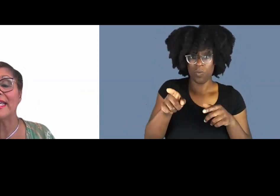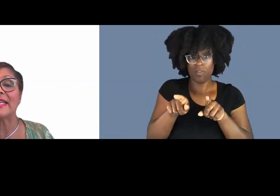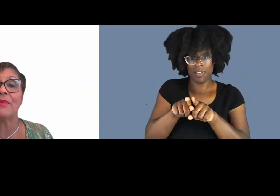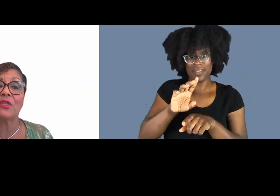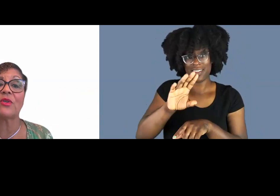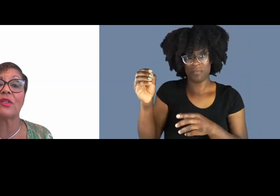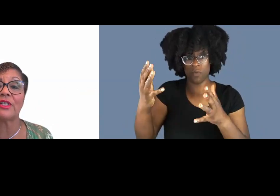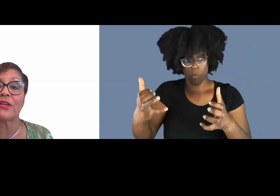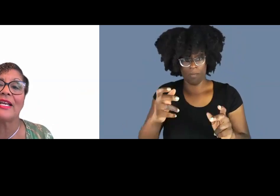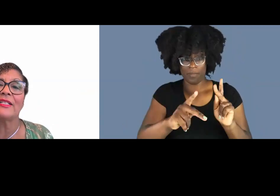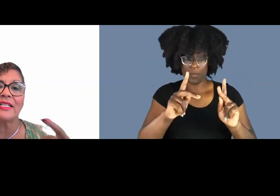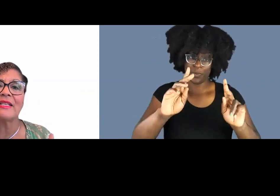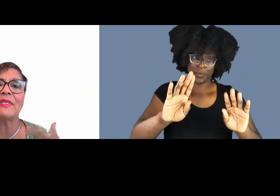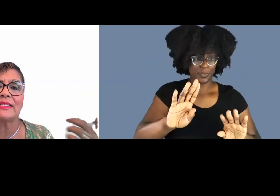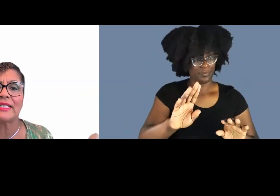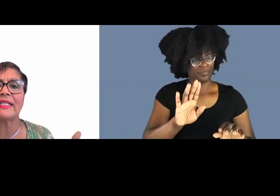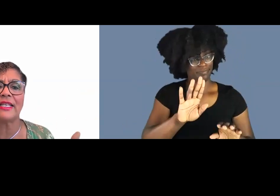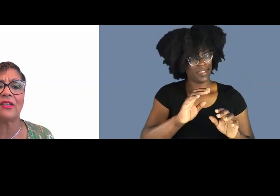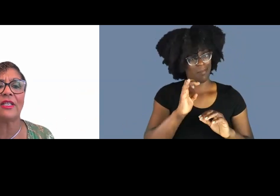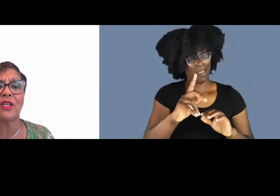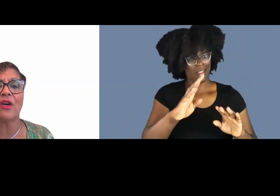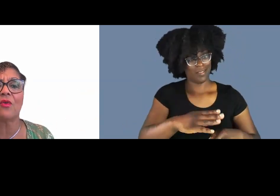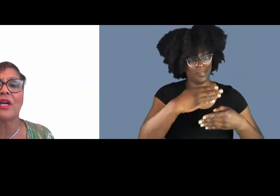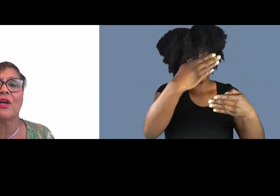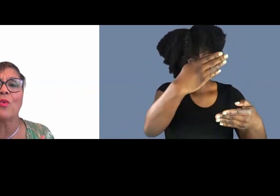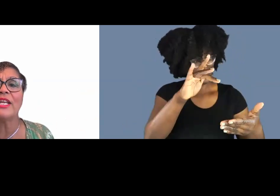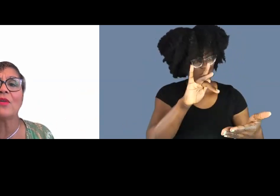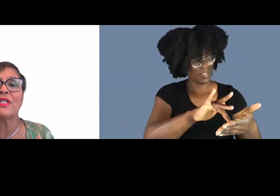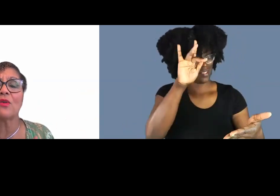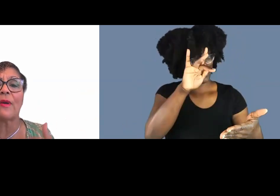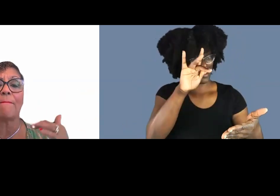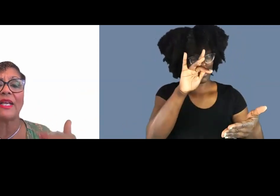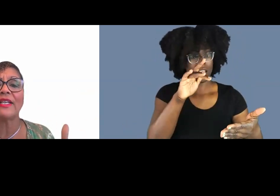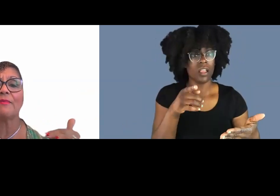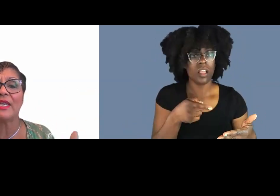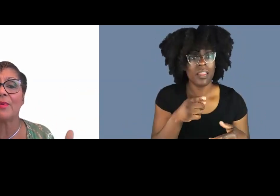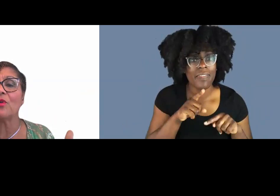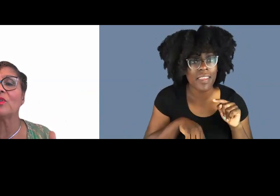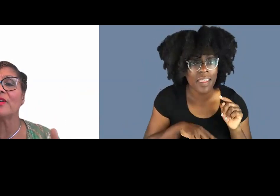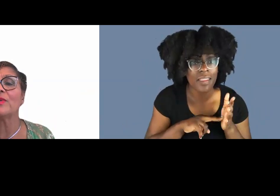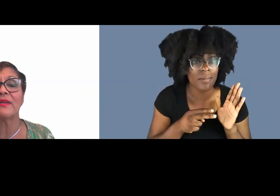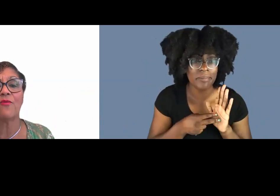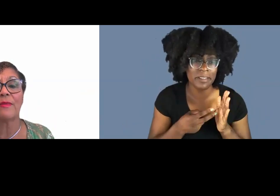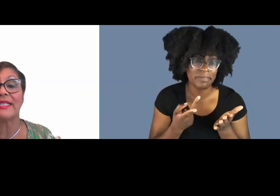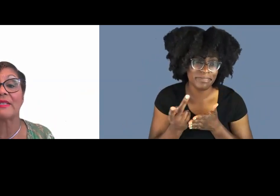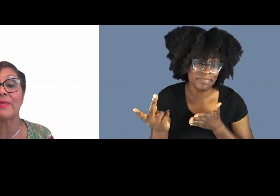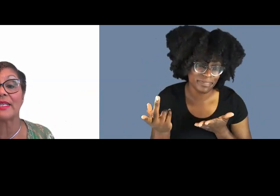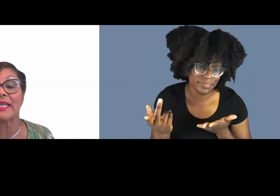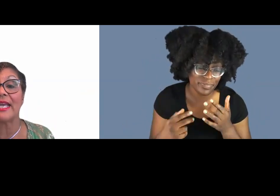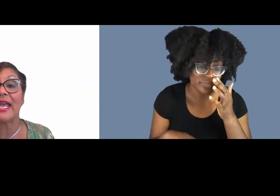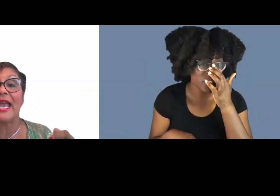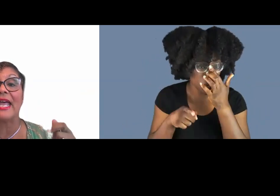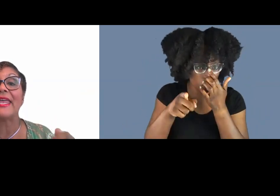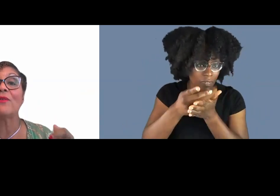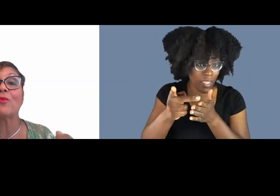So again, as I mentioned earlier, just some statistics that you need to know. We know there's over 1 billion people who live with some form of